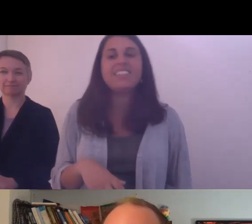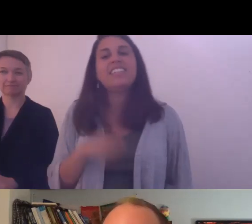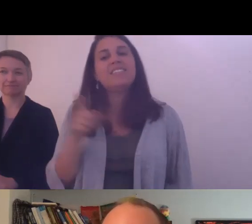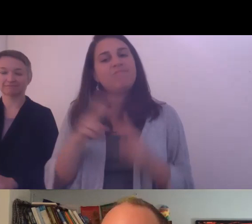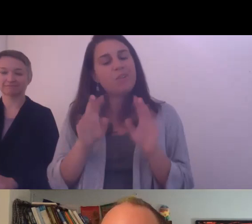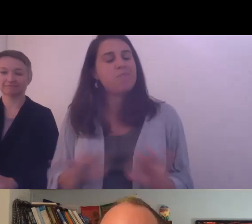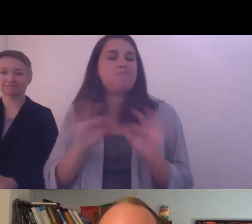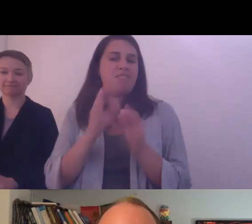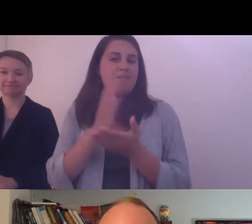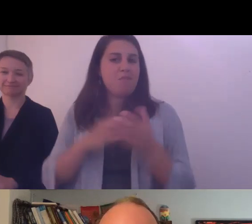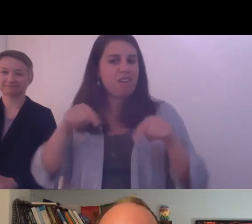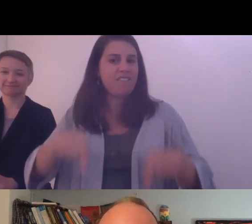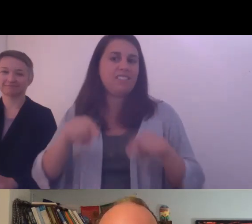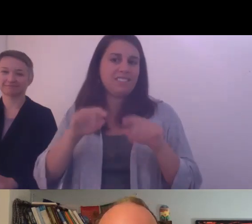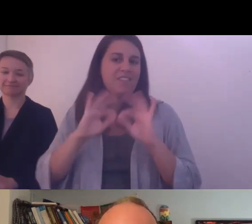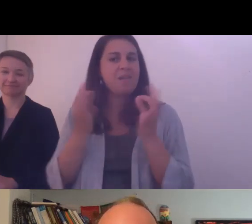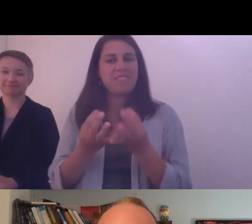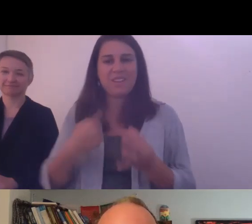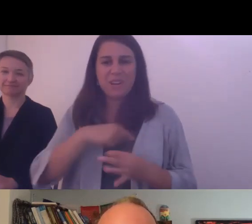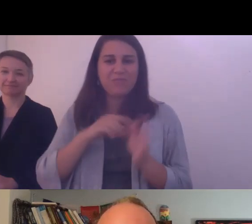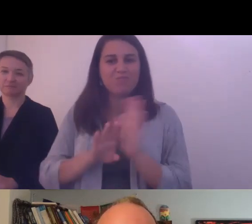part of this, this family that we have.